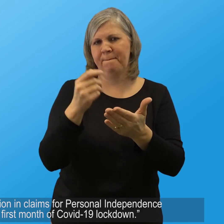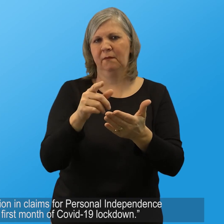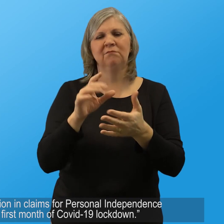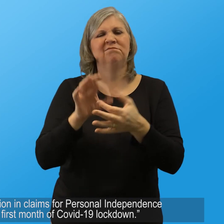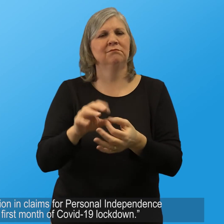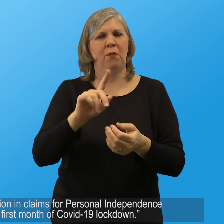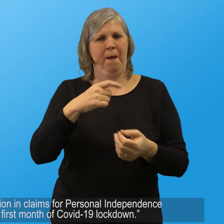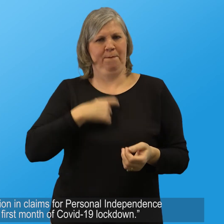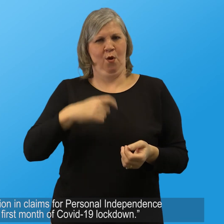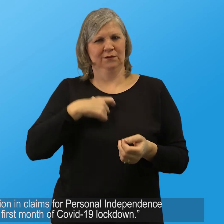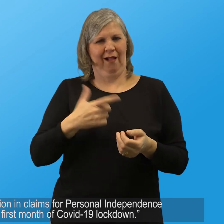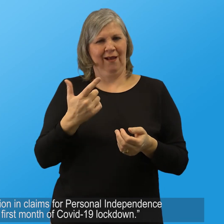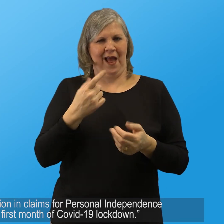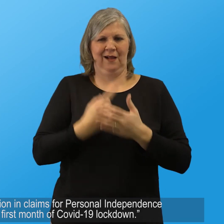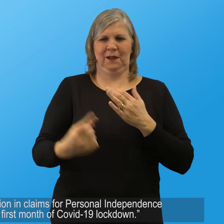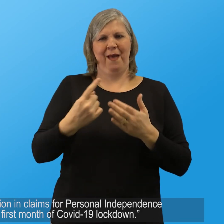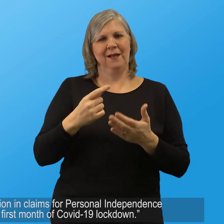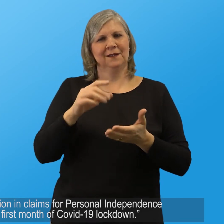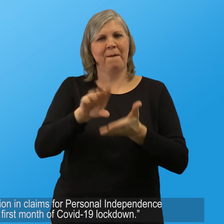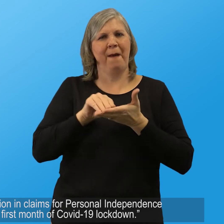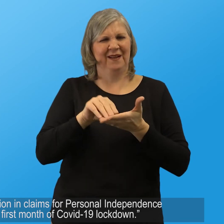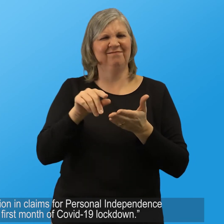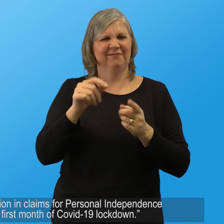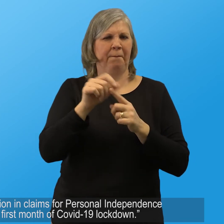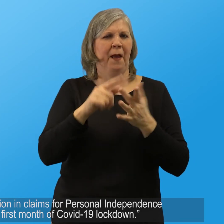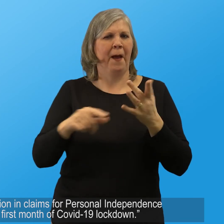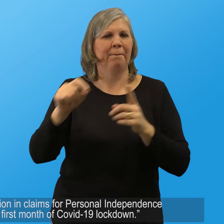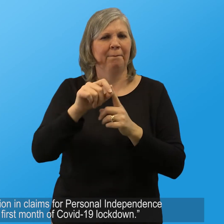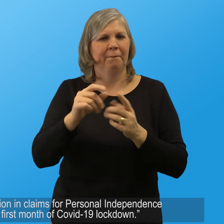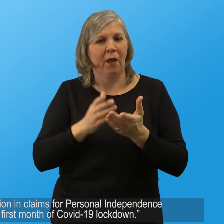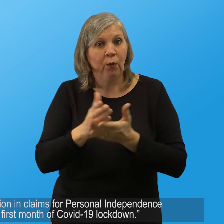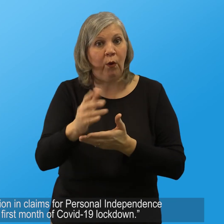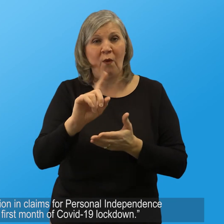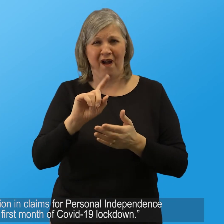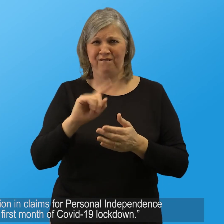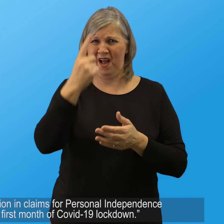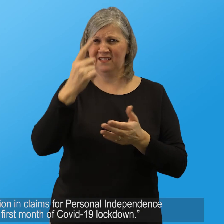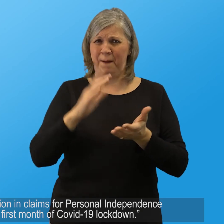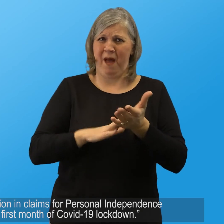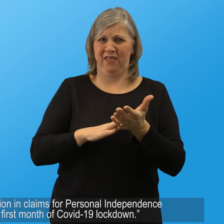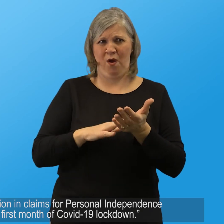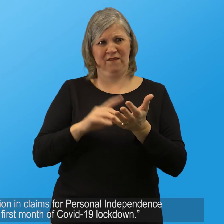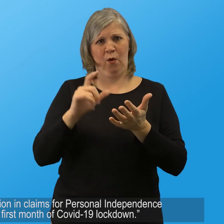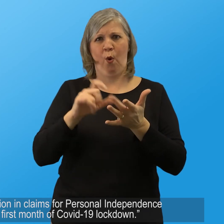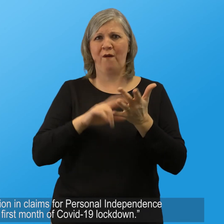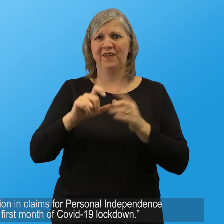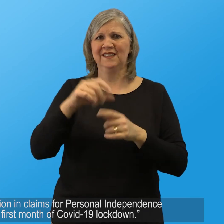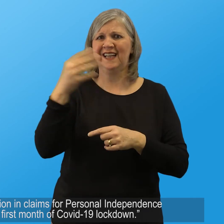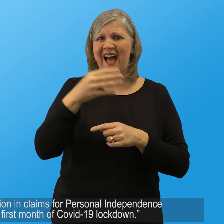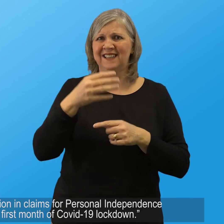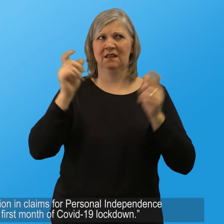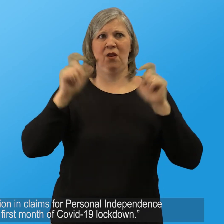There was a 40% reduction in claims for personal independence payment during the first month of COVID-19